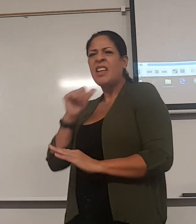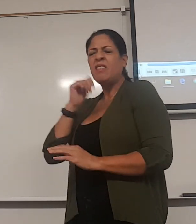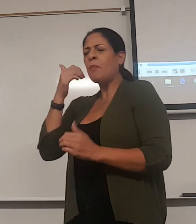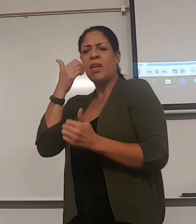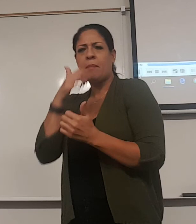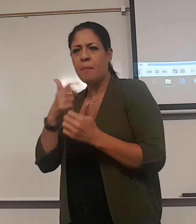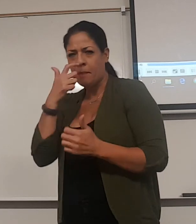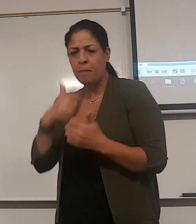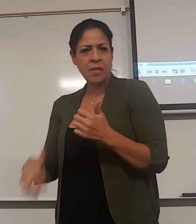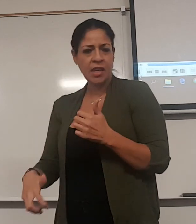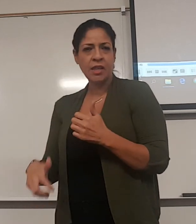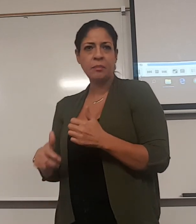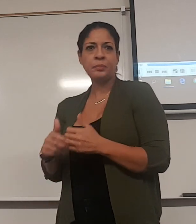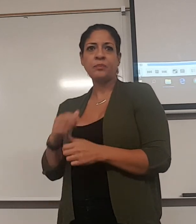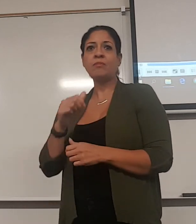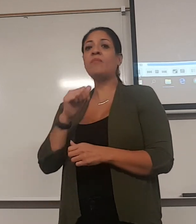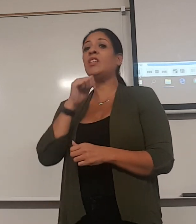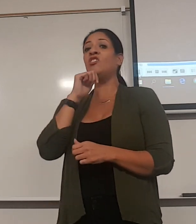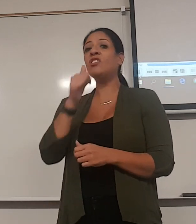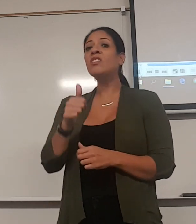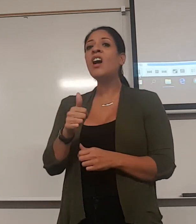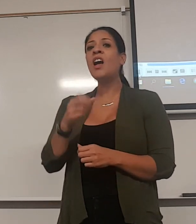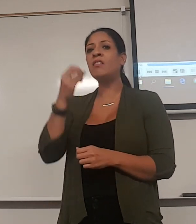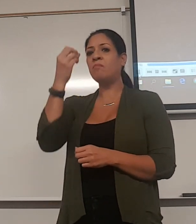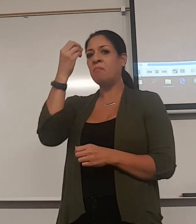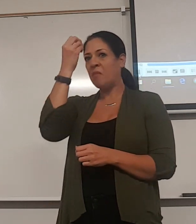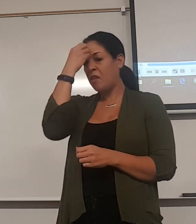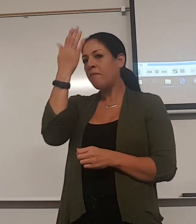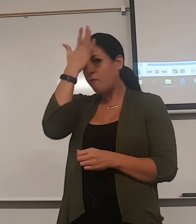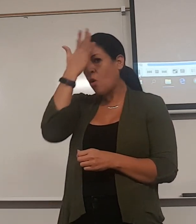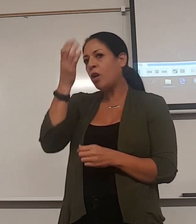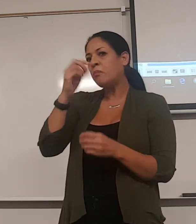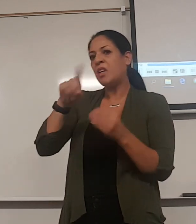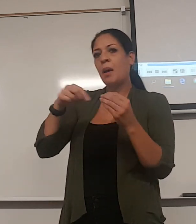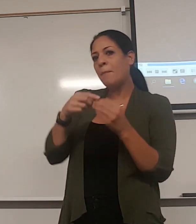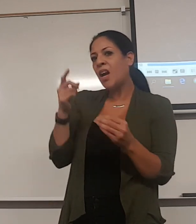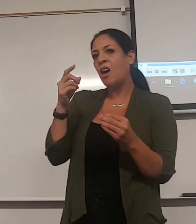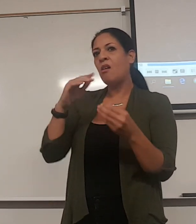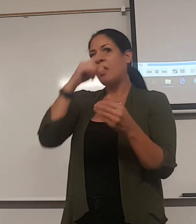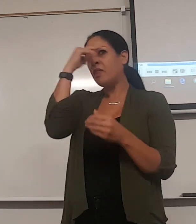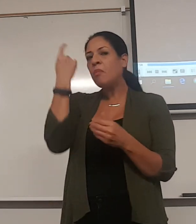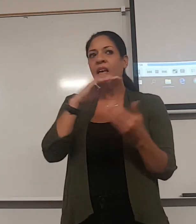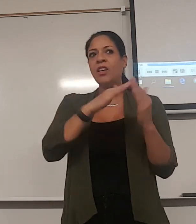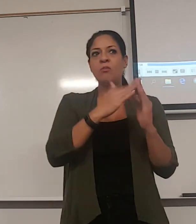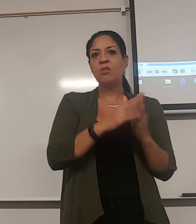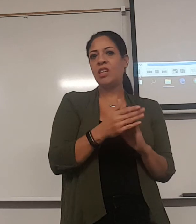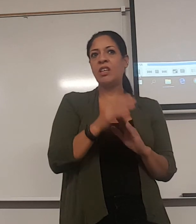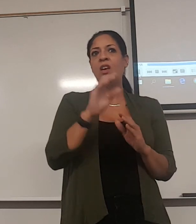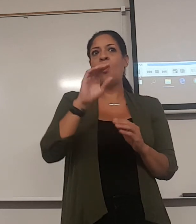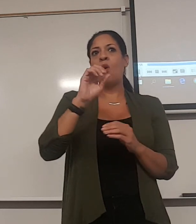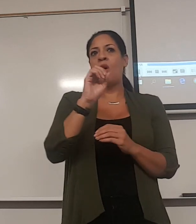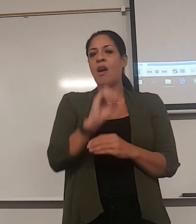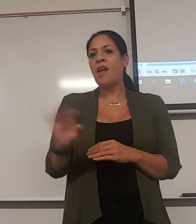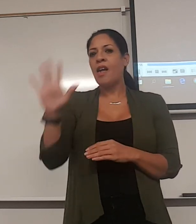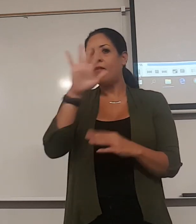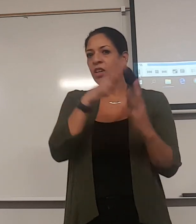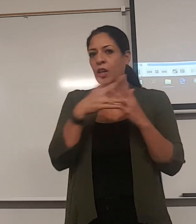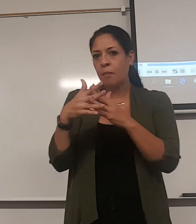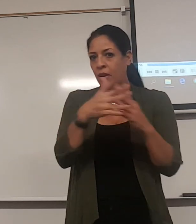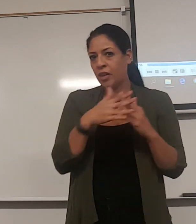not informed or perhaps educated about the Black community and African American culture. Now, in terms of